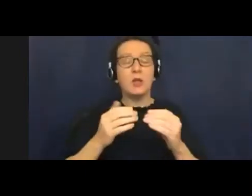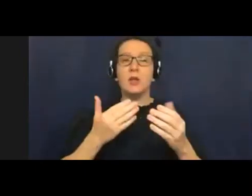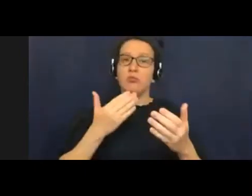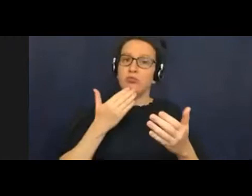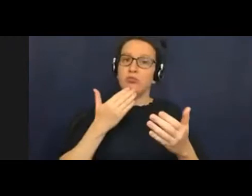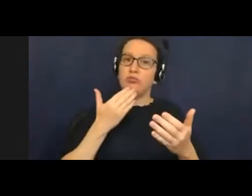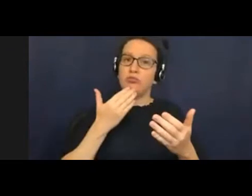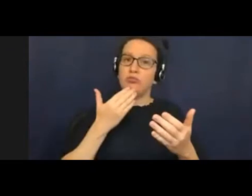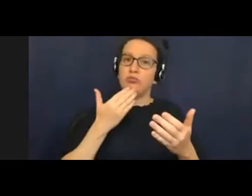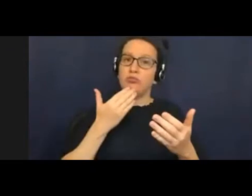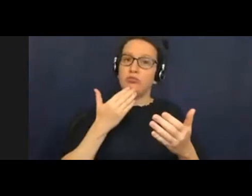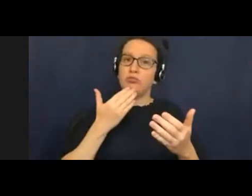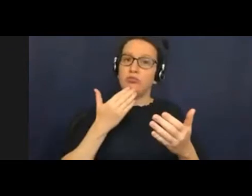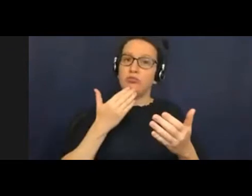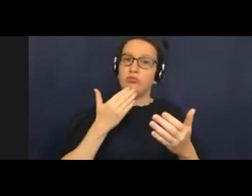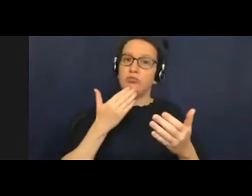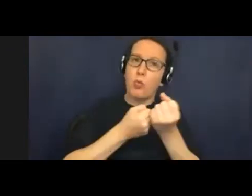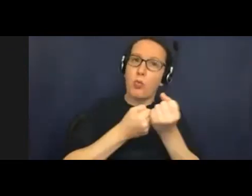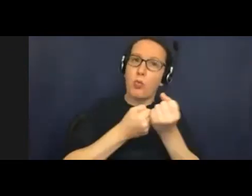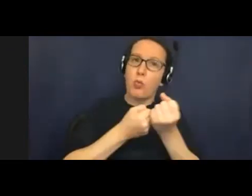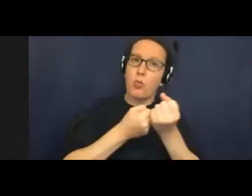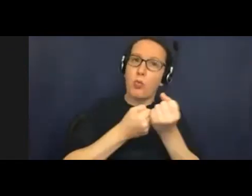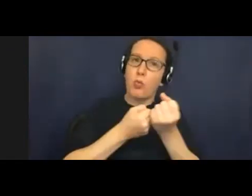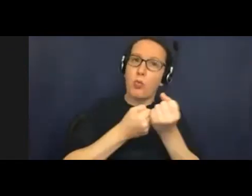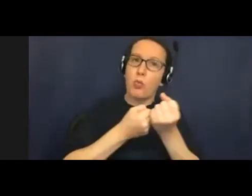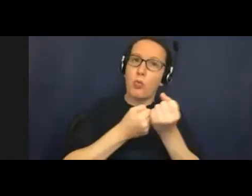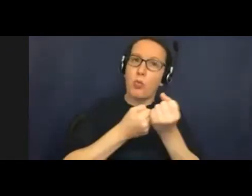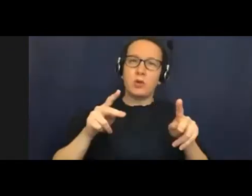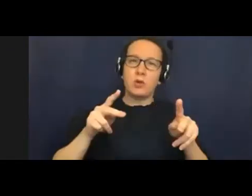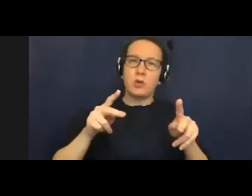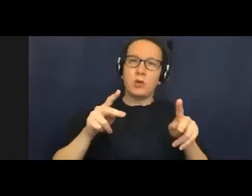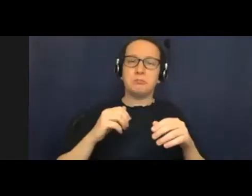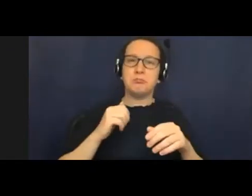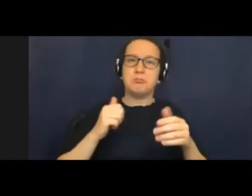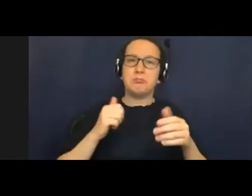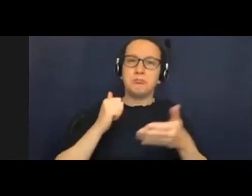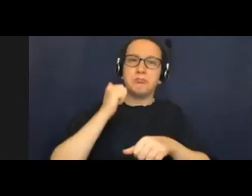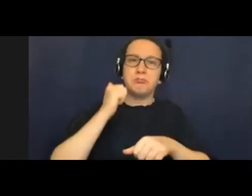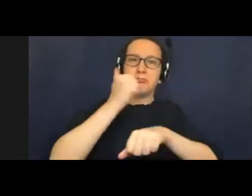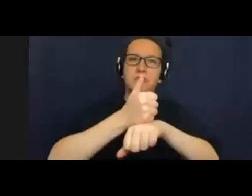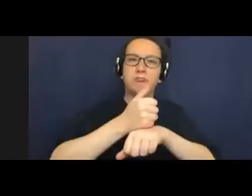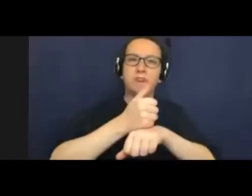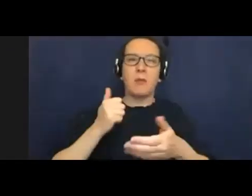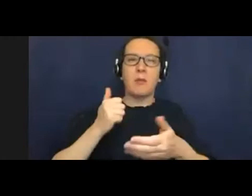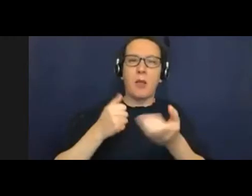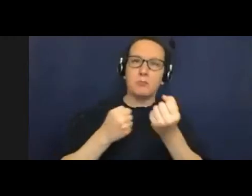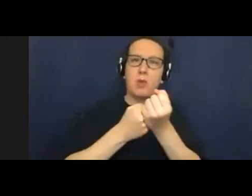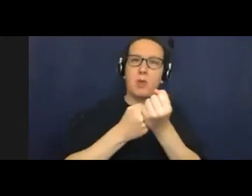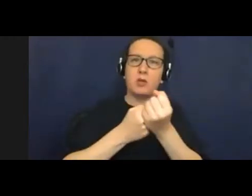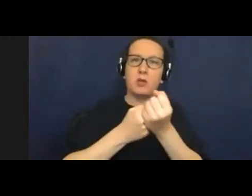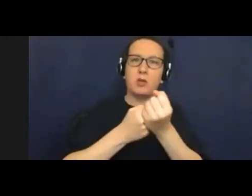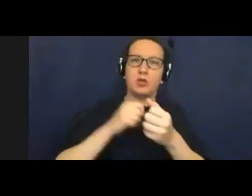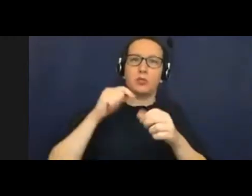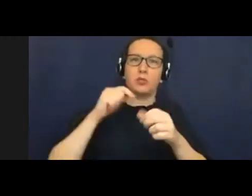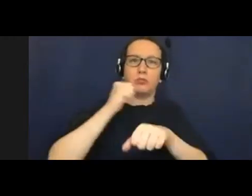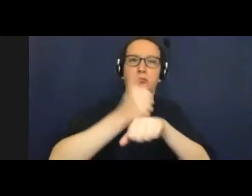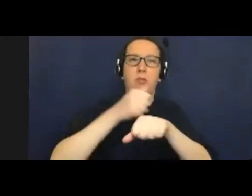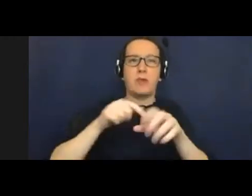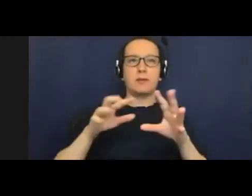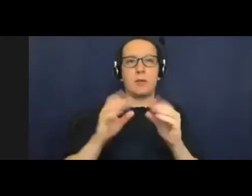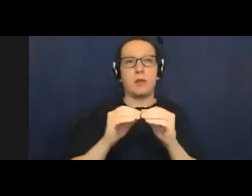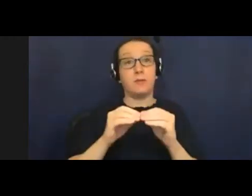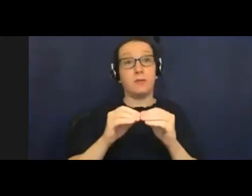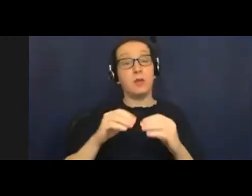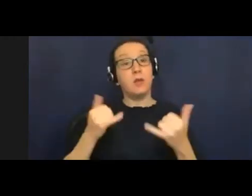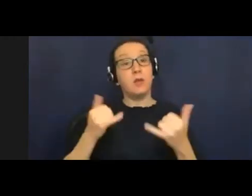Today, 1 billion people in the world have a disability. And IFES supports